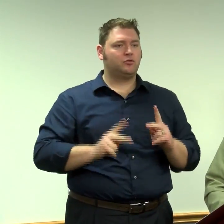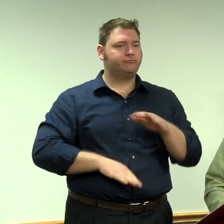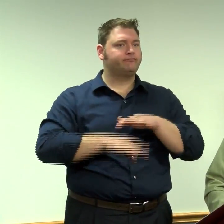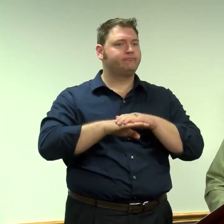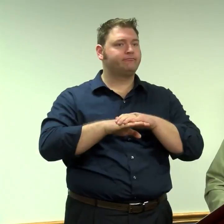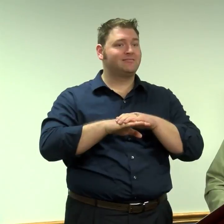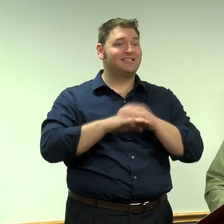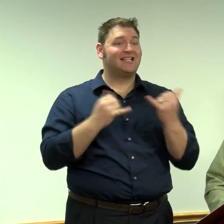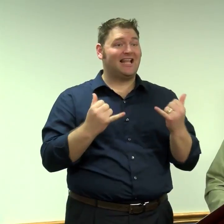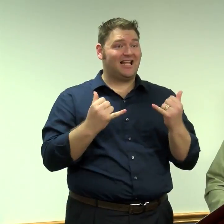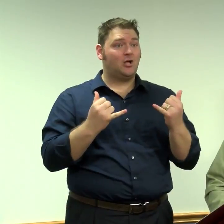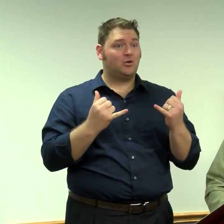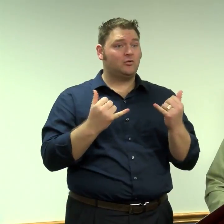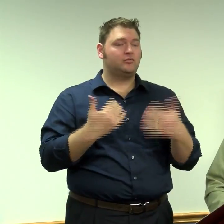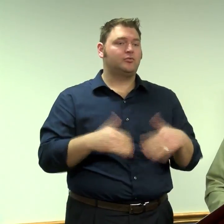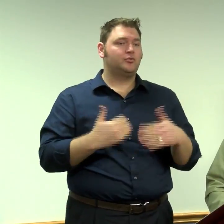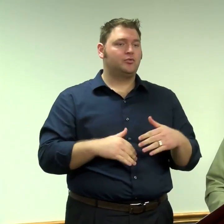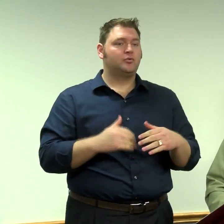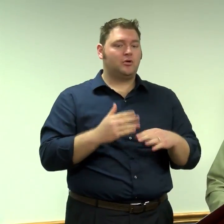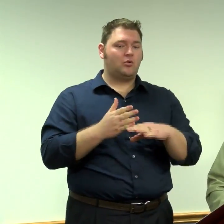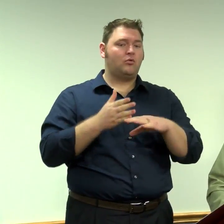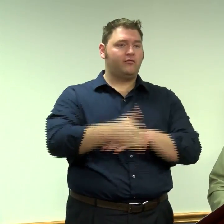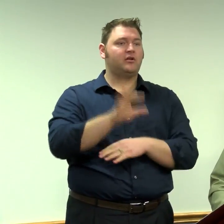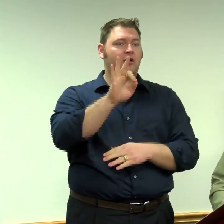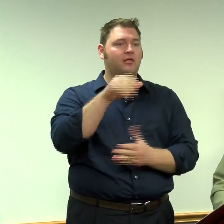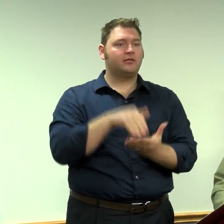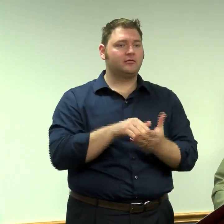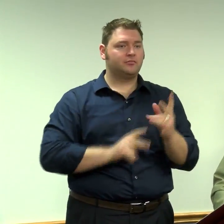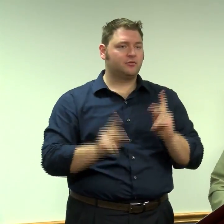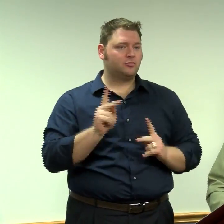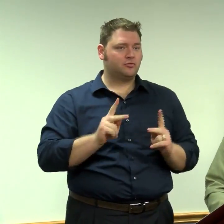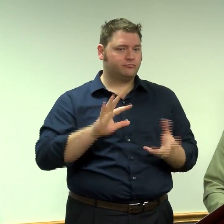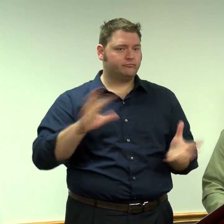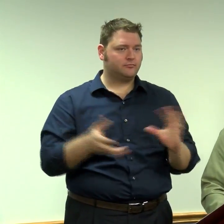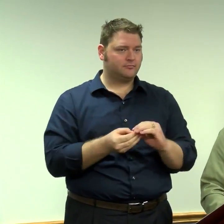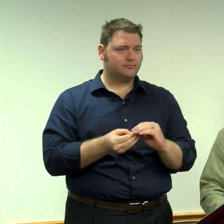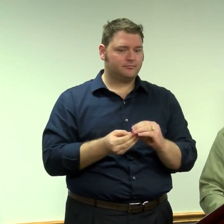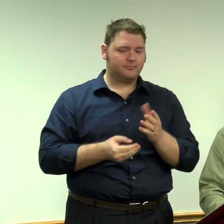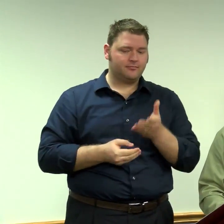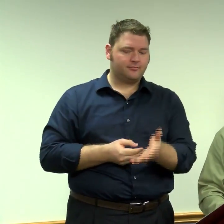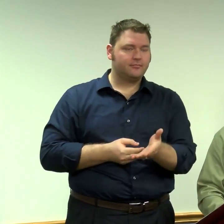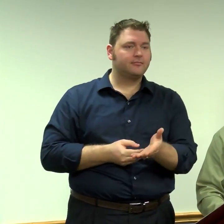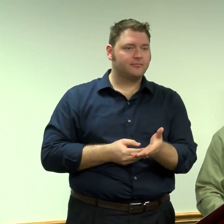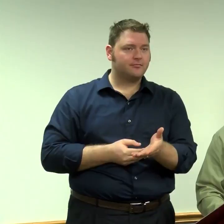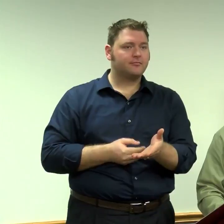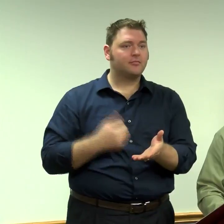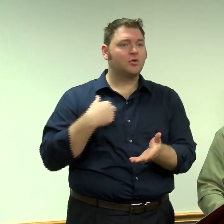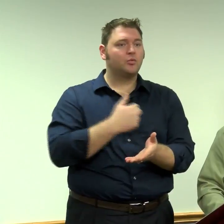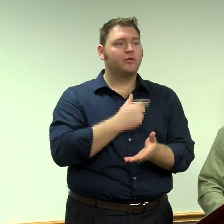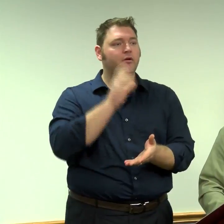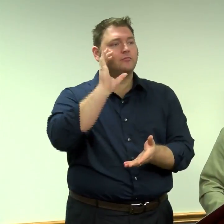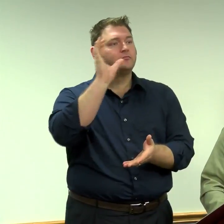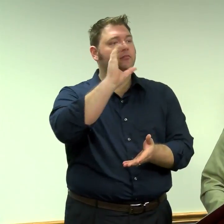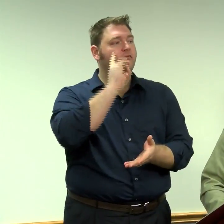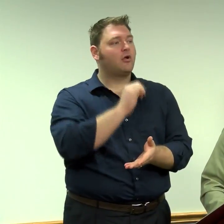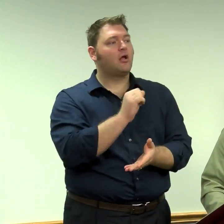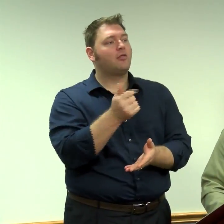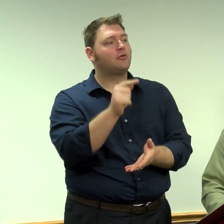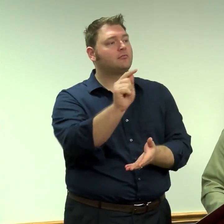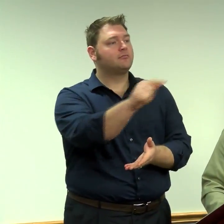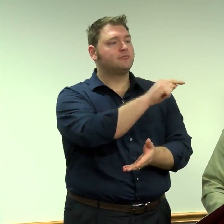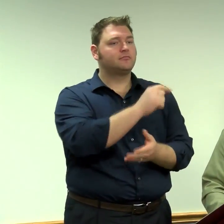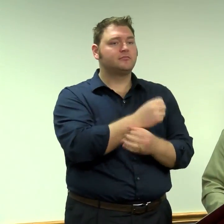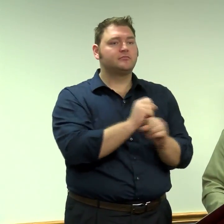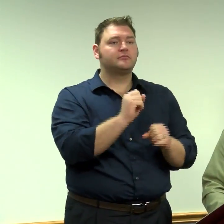gone beyond 9,000. We are looking for other shelter locations. In fact, we have